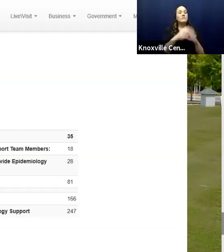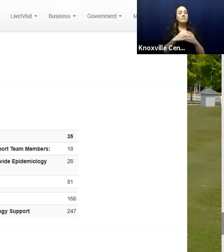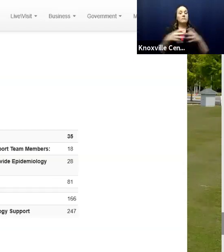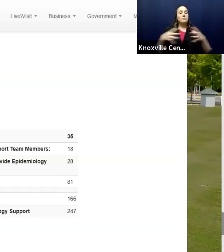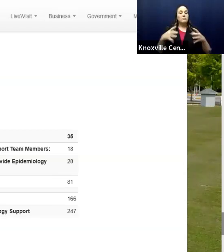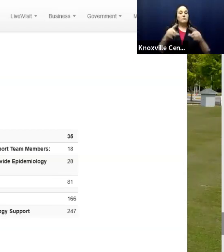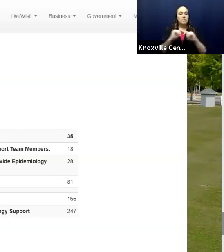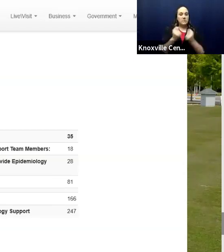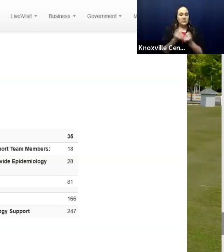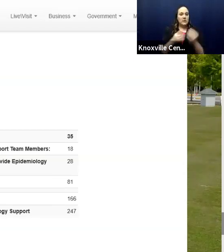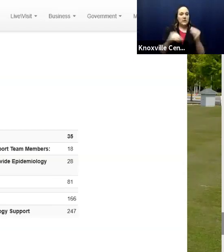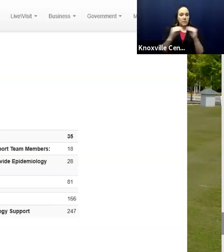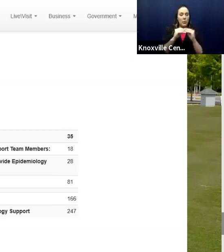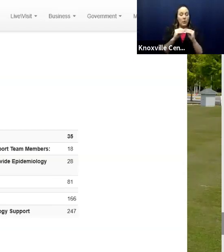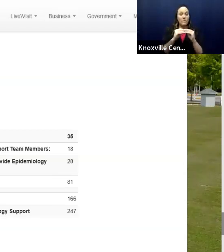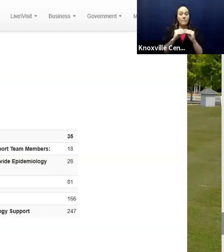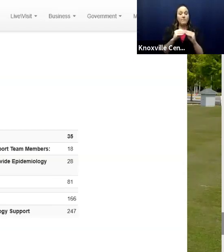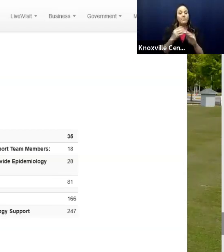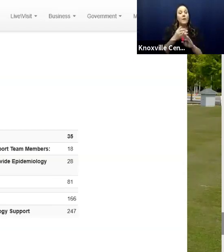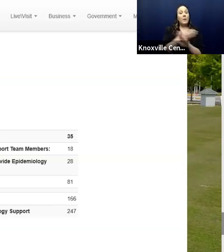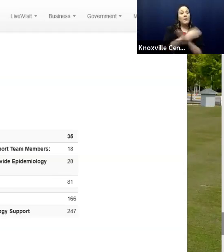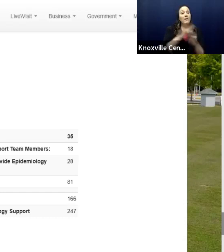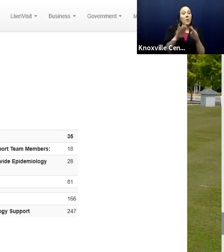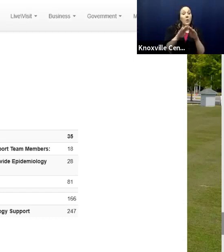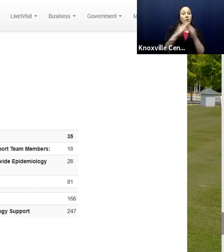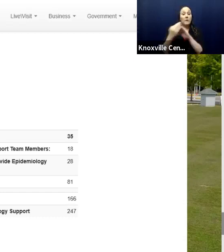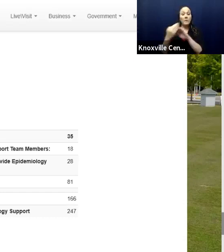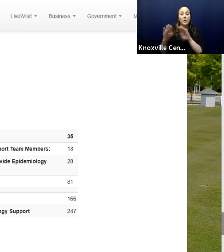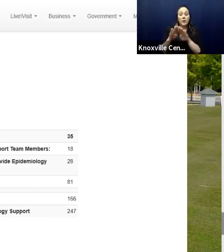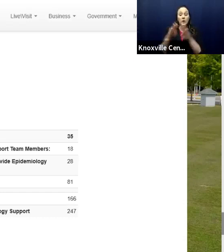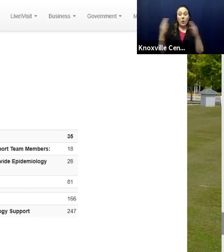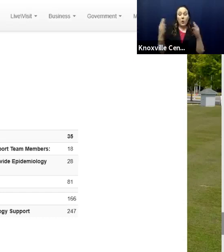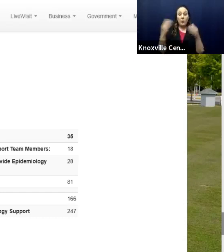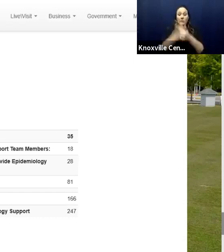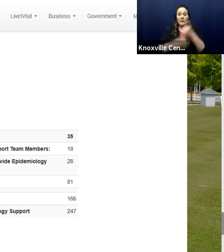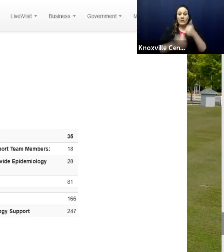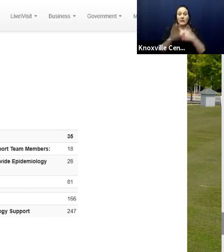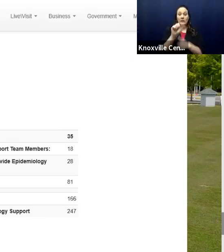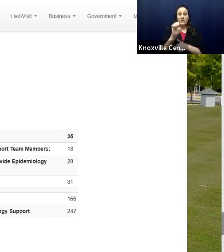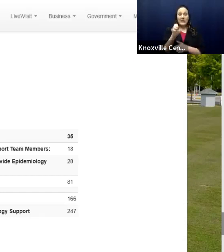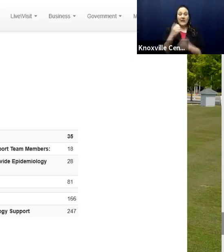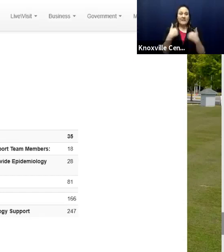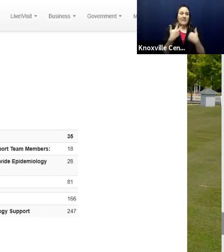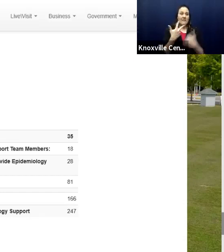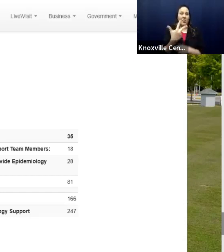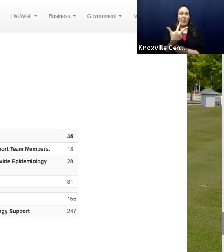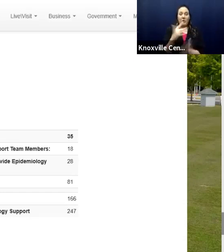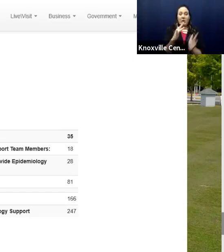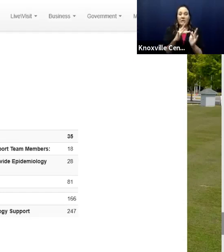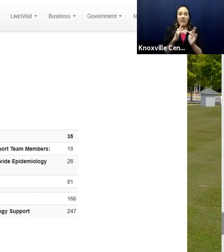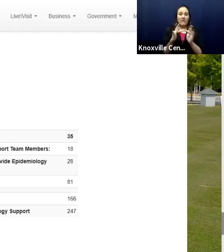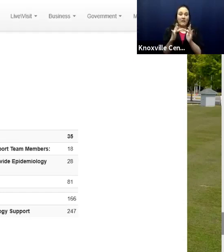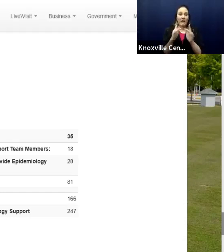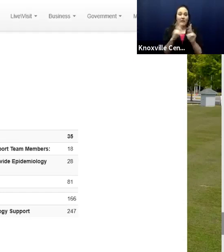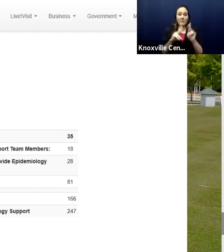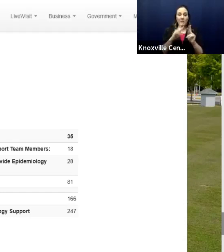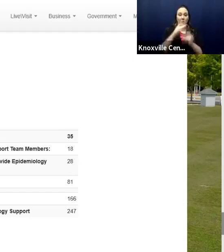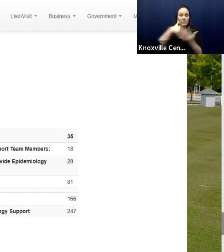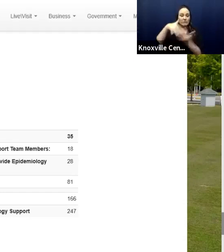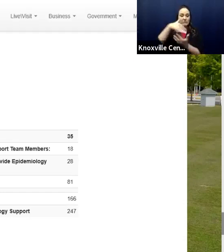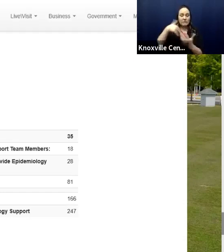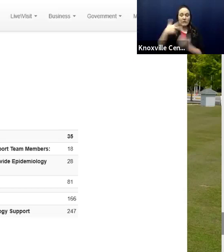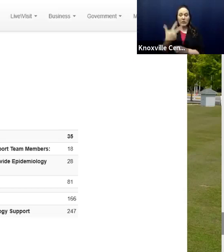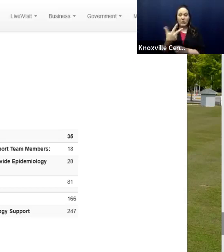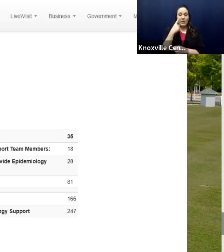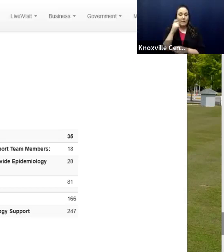in perspective, before the community reopened, each case only had about 3 close contacts. That's because they weren't really going anywhere